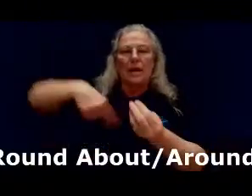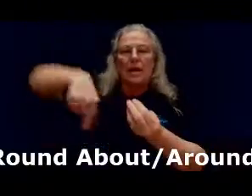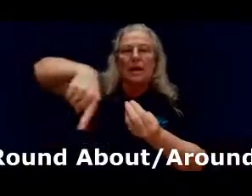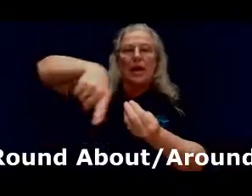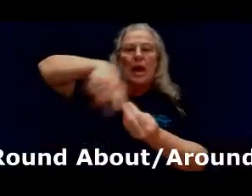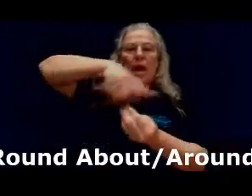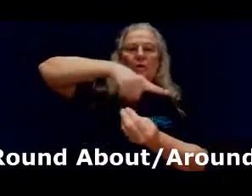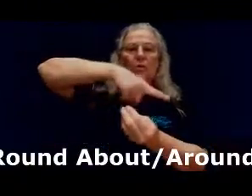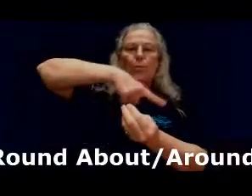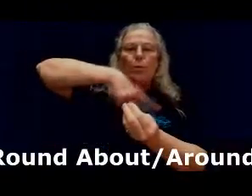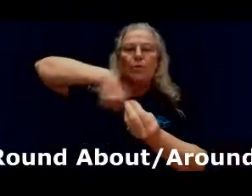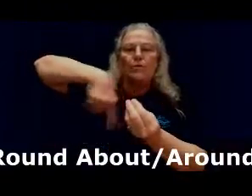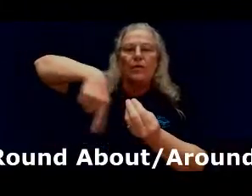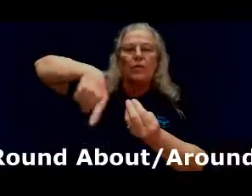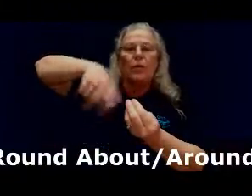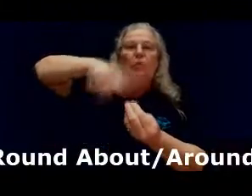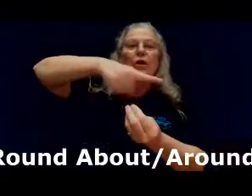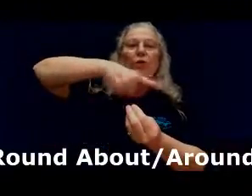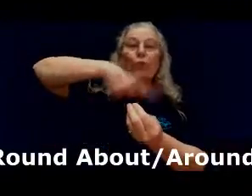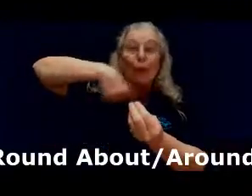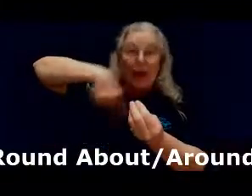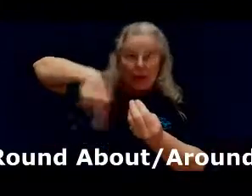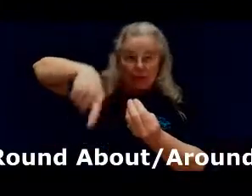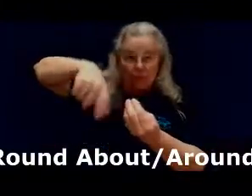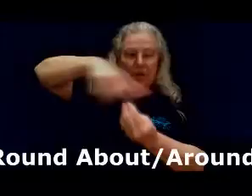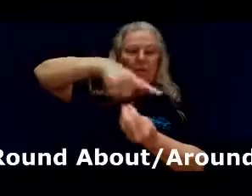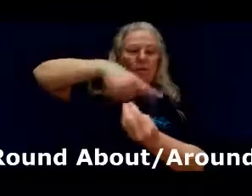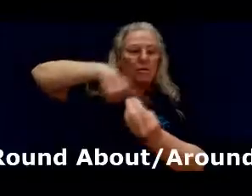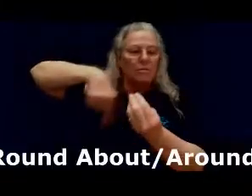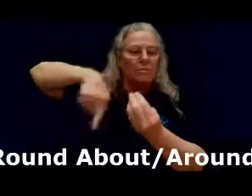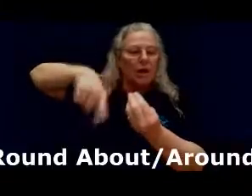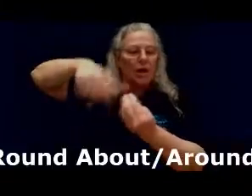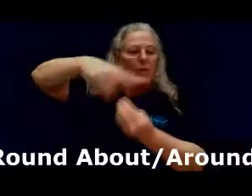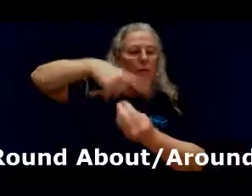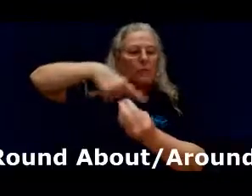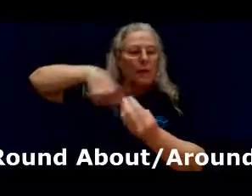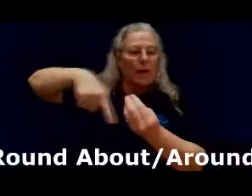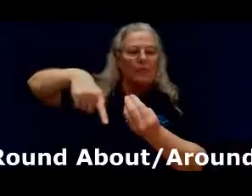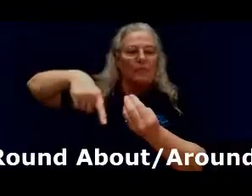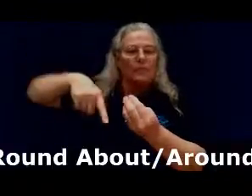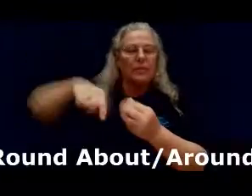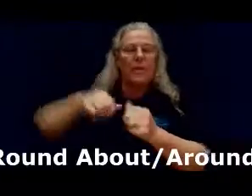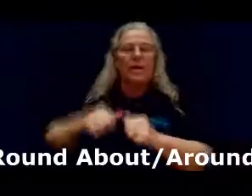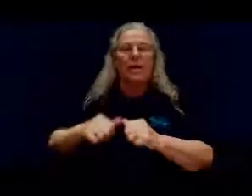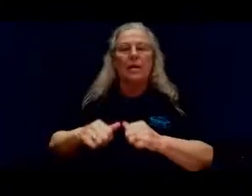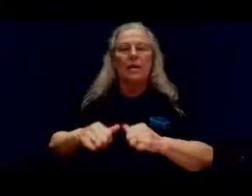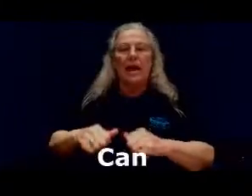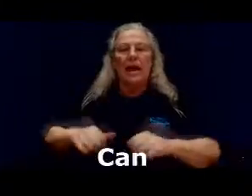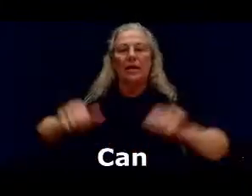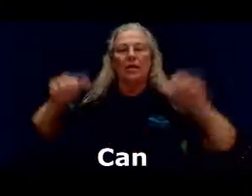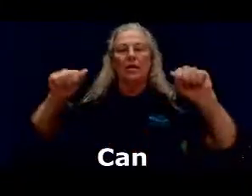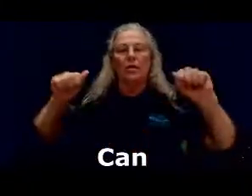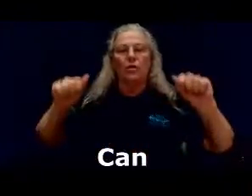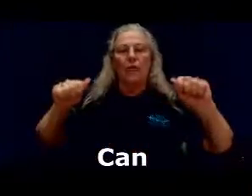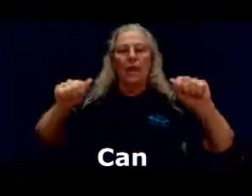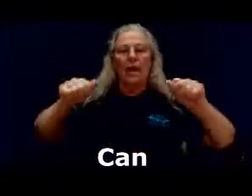hand, and your pointer finger goes around. A roundabout. Can, your A